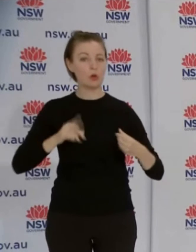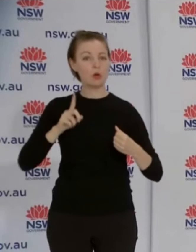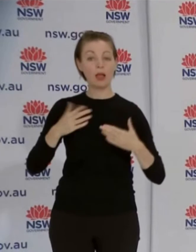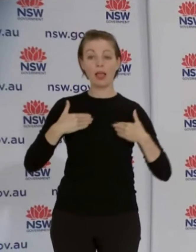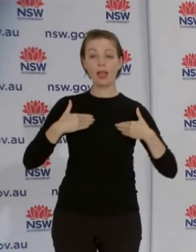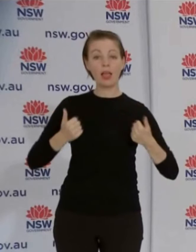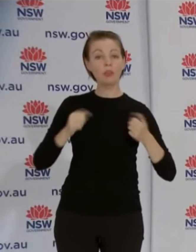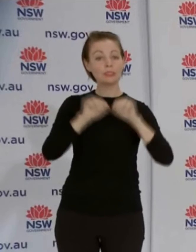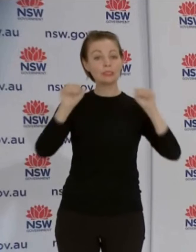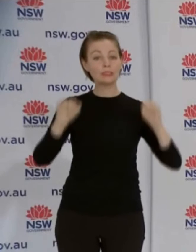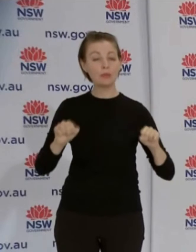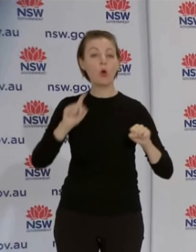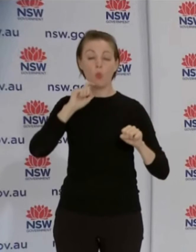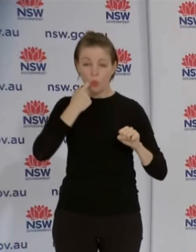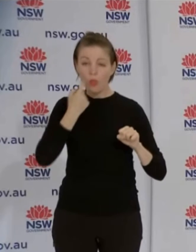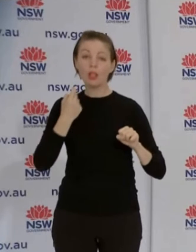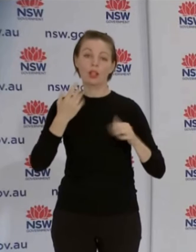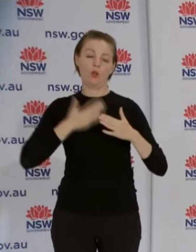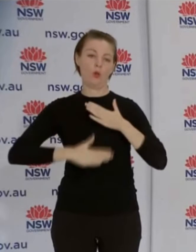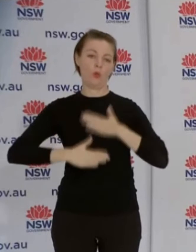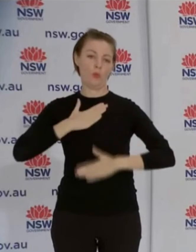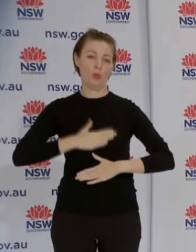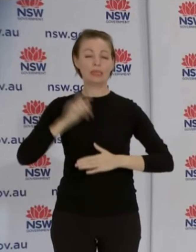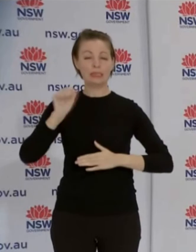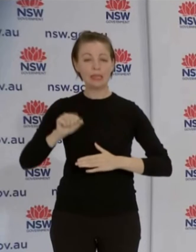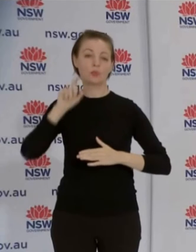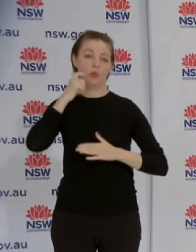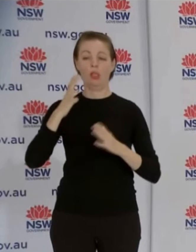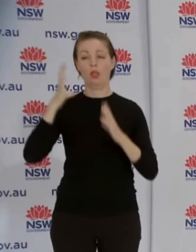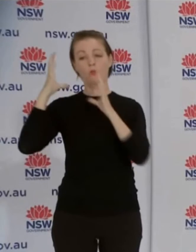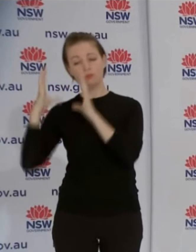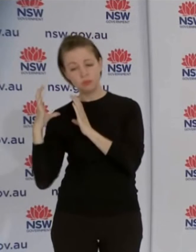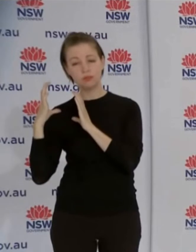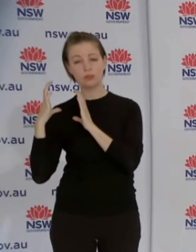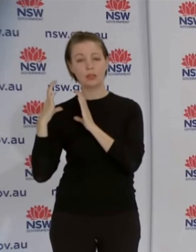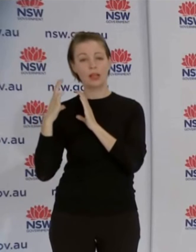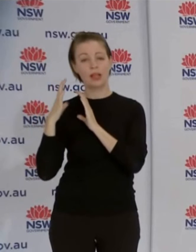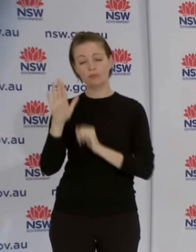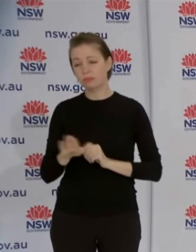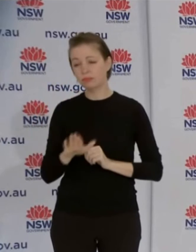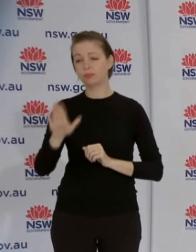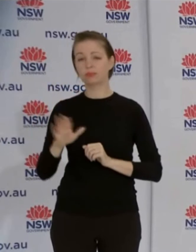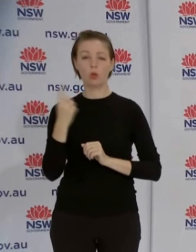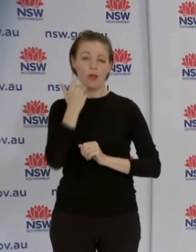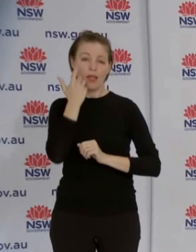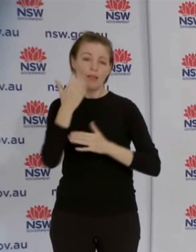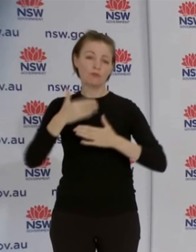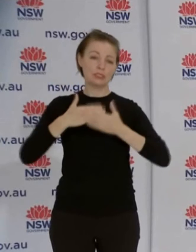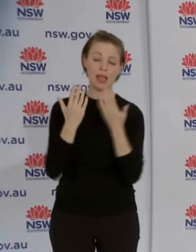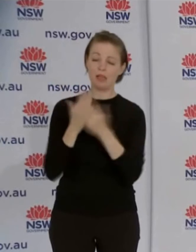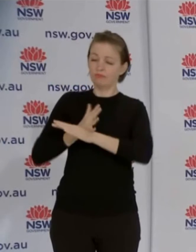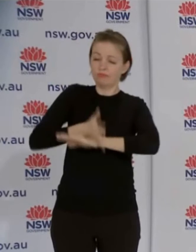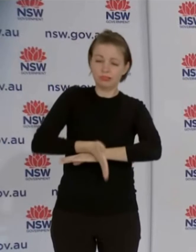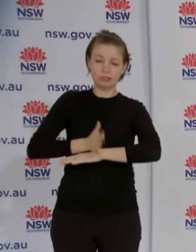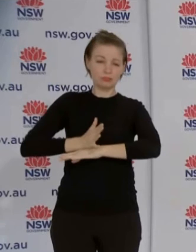Of course it will. And does our heart and minds every day go to those healthcare workers for whom every day is a stretch and a